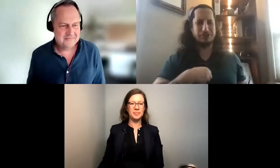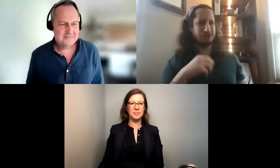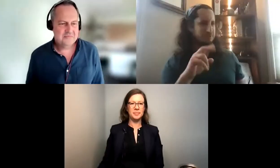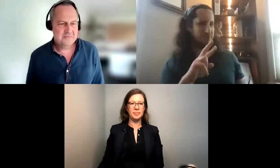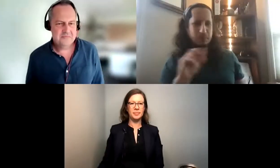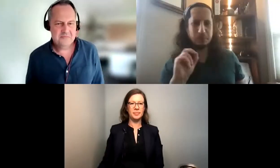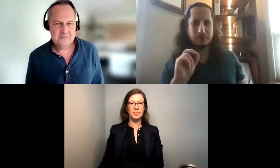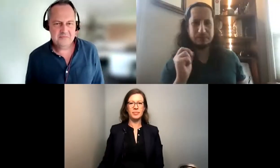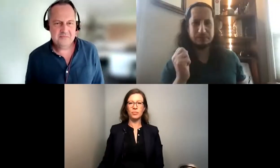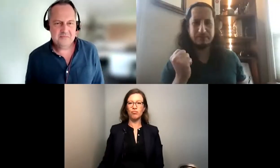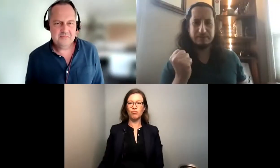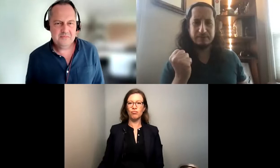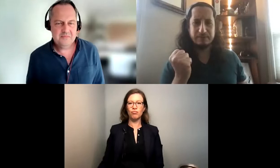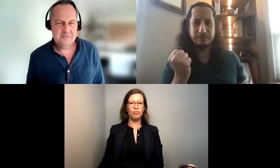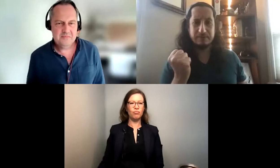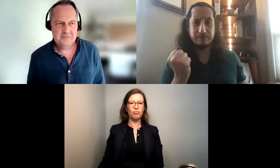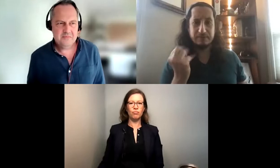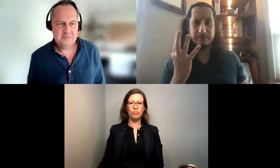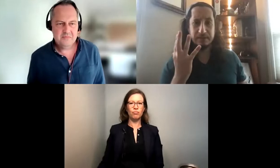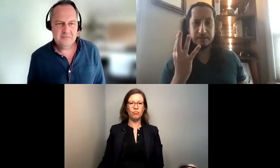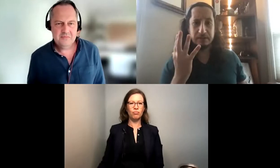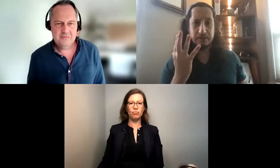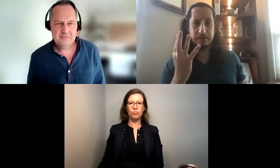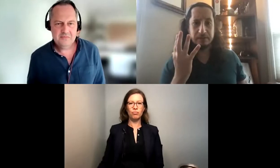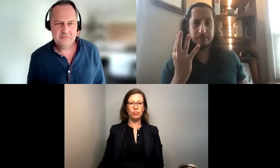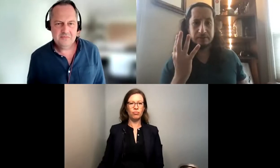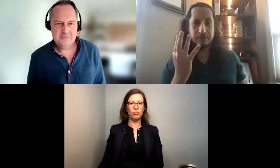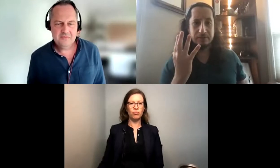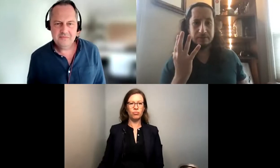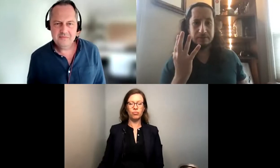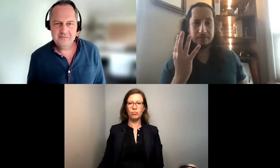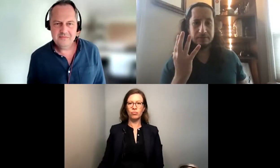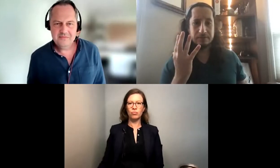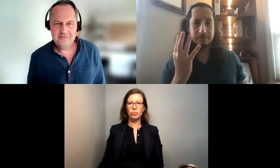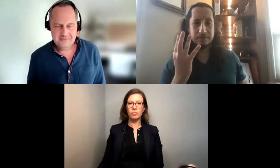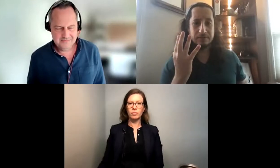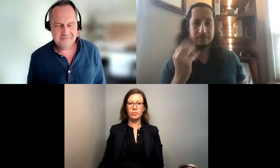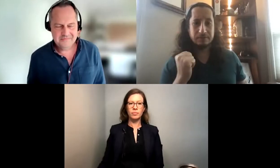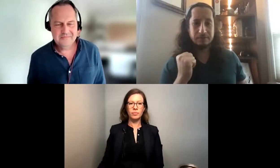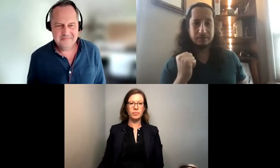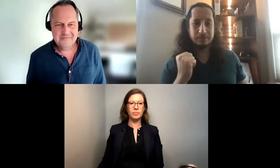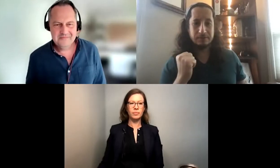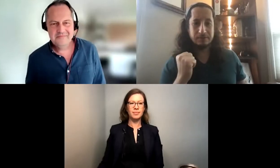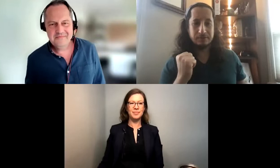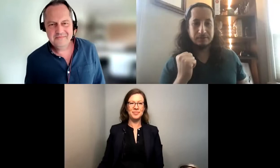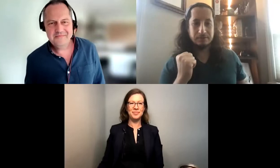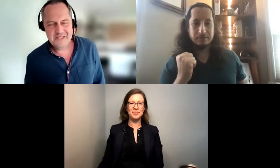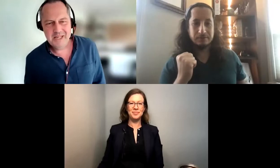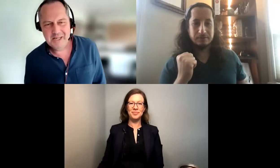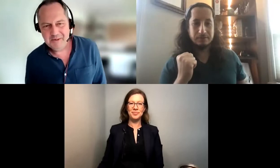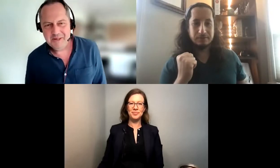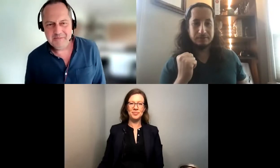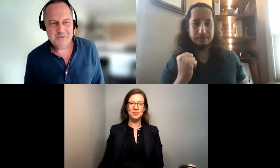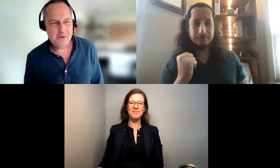I think that we might have met maybe in Zurich, Switzerland in 2015,